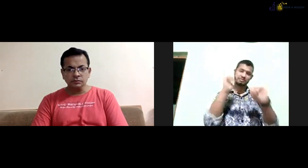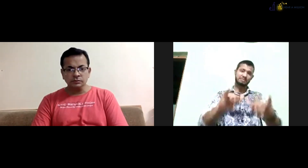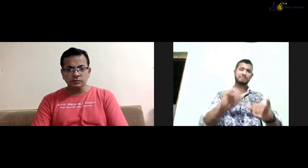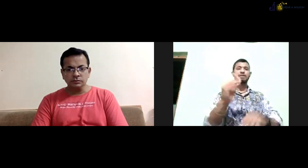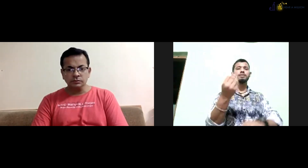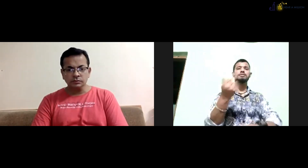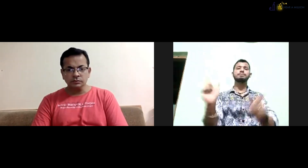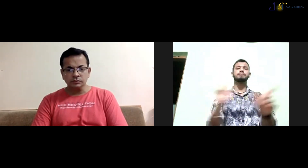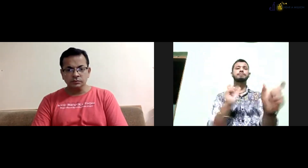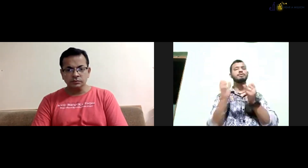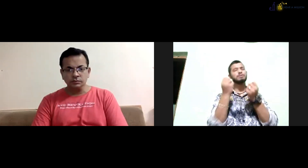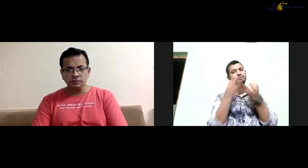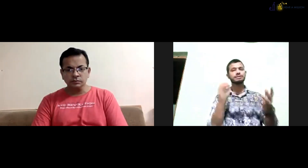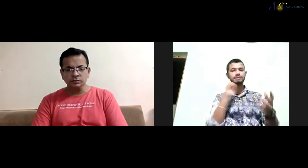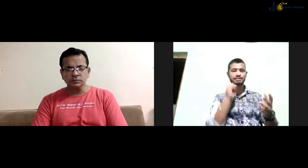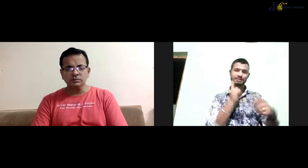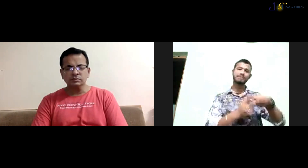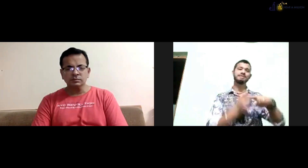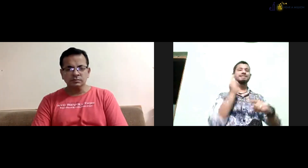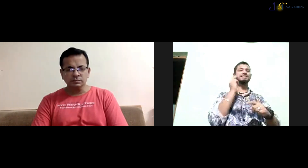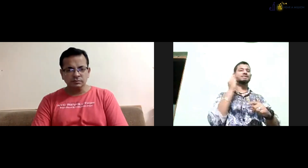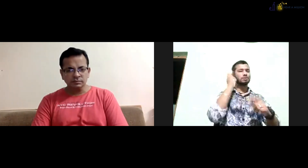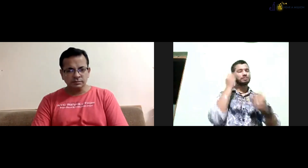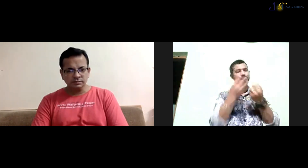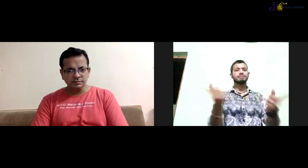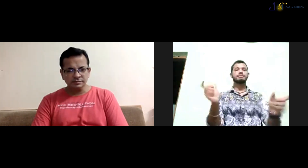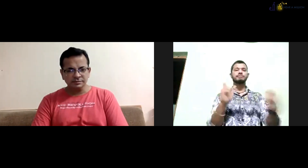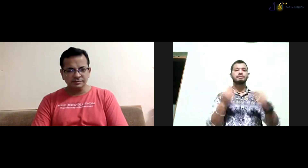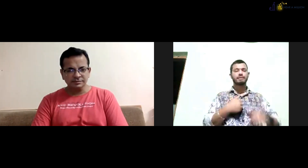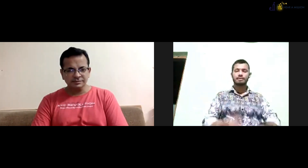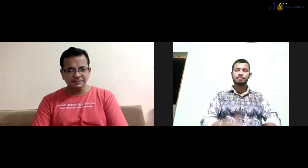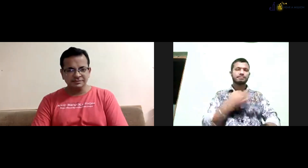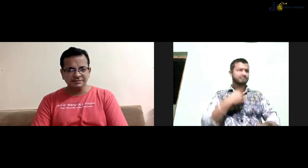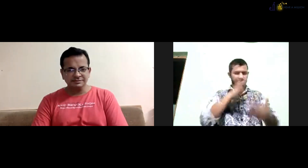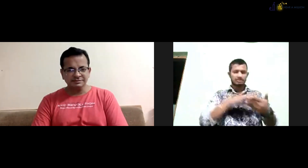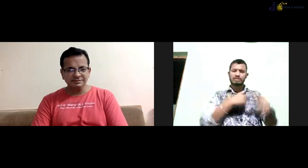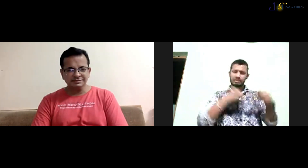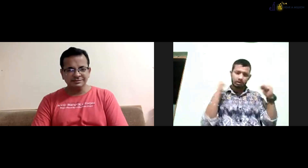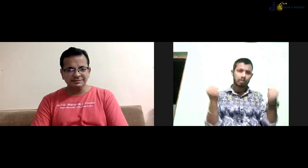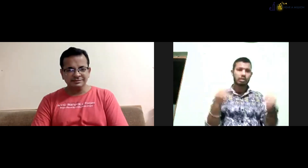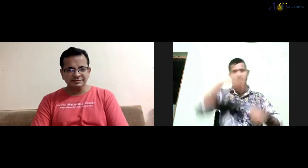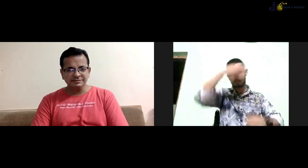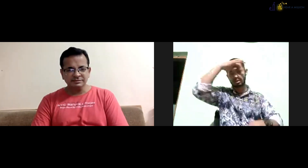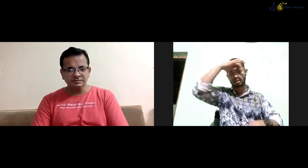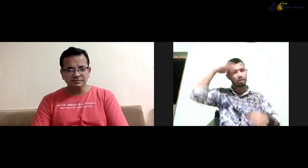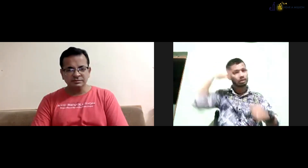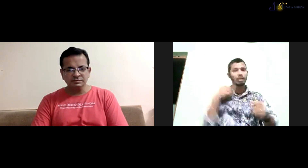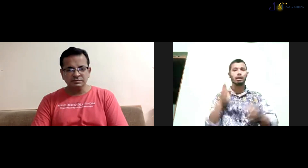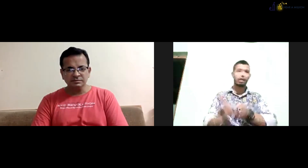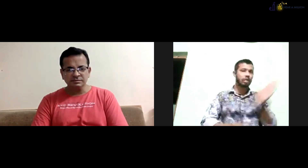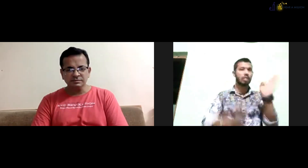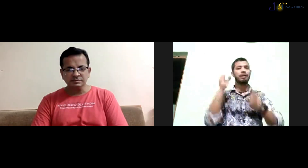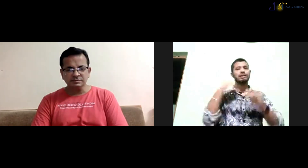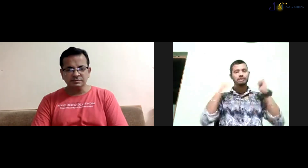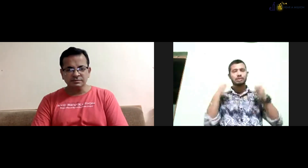party, but some people would say no, it's better you stay home, you're a disabled person, you can't move around. So there's a thing. My